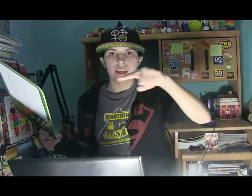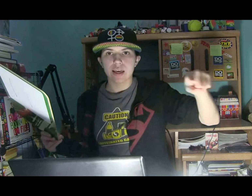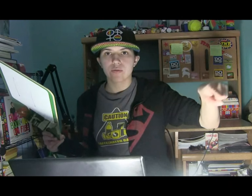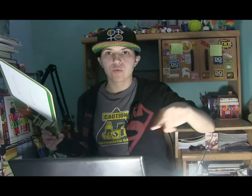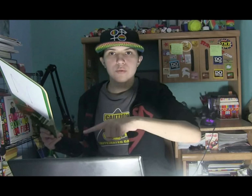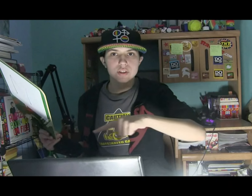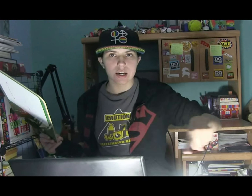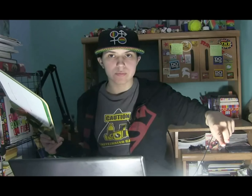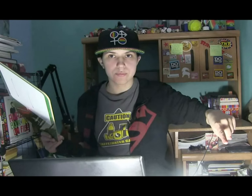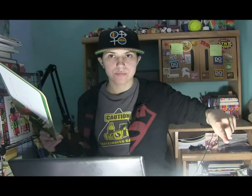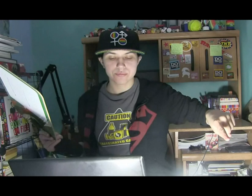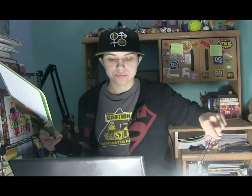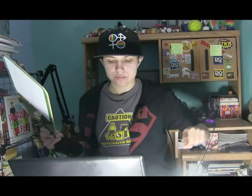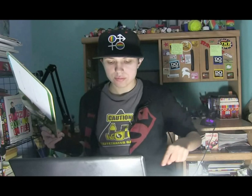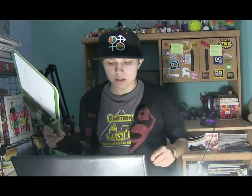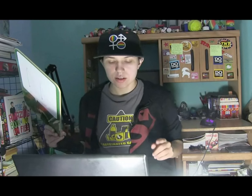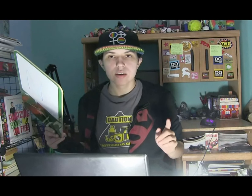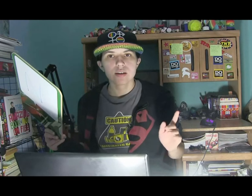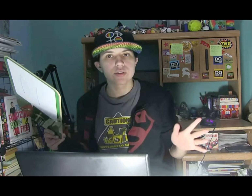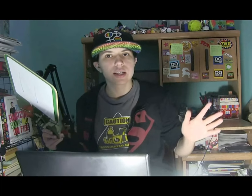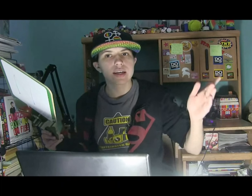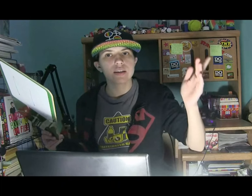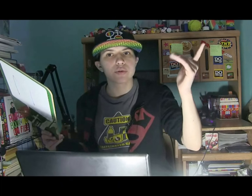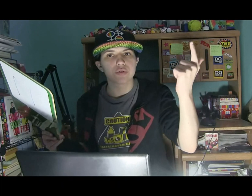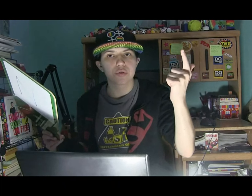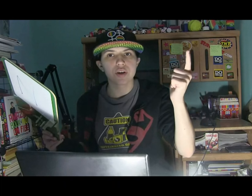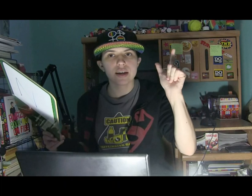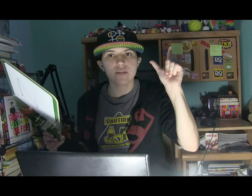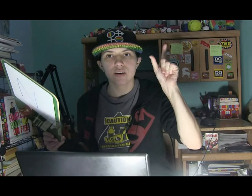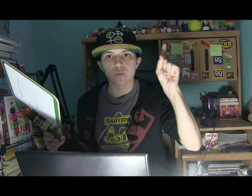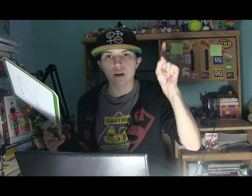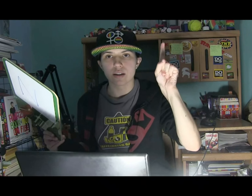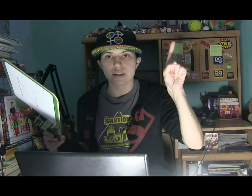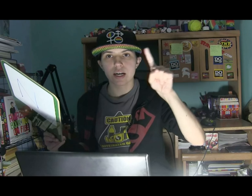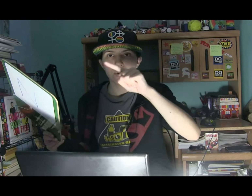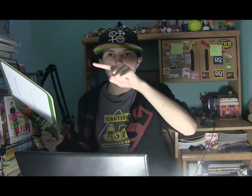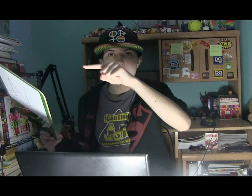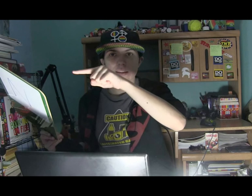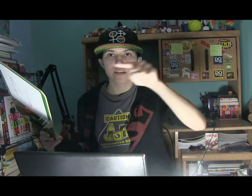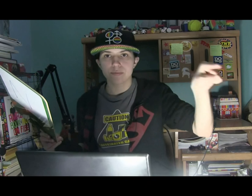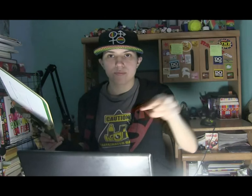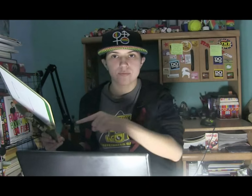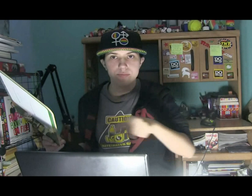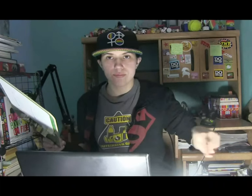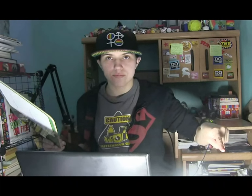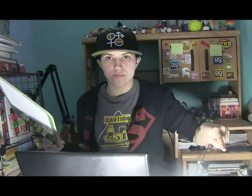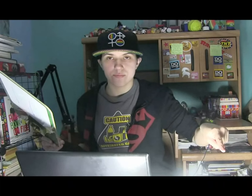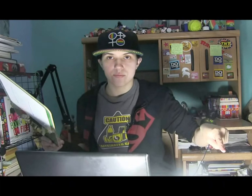and one more time. So yet again, you put your 3 down, 1 on top, and draw